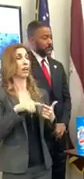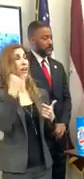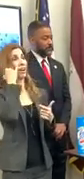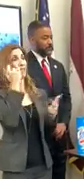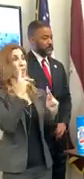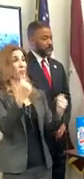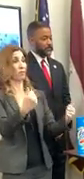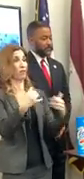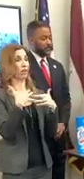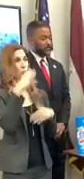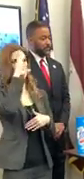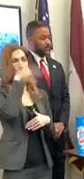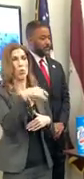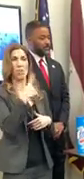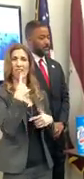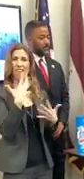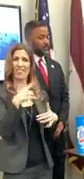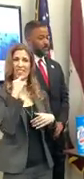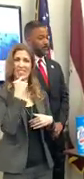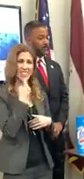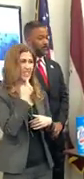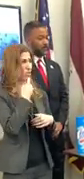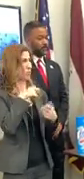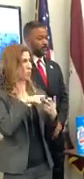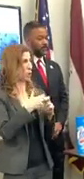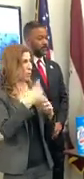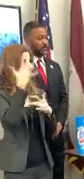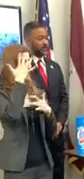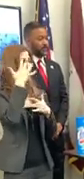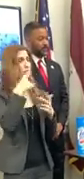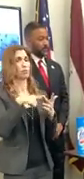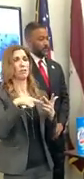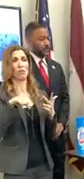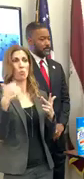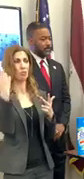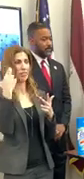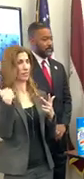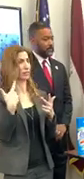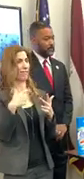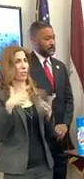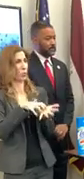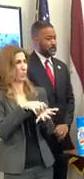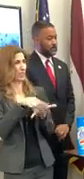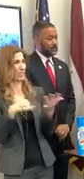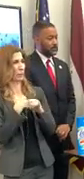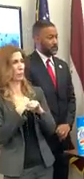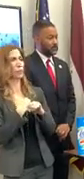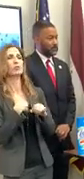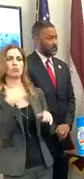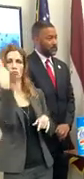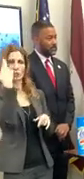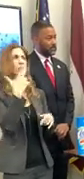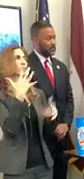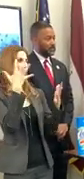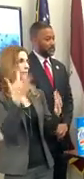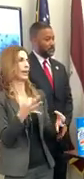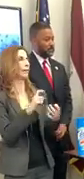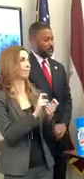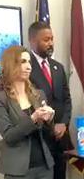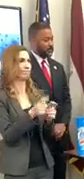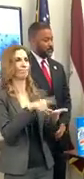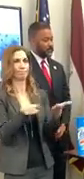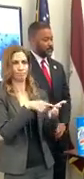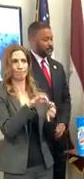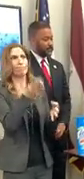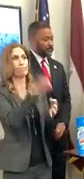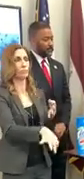that they know have serious medical conditions or immunocompromised, that would be another reason to reconsider. So, you know, it could be that